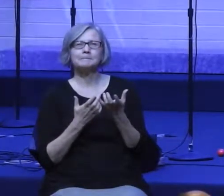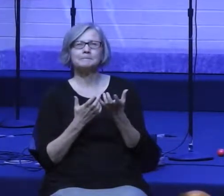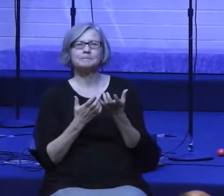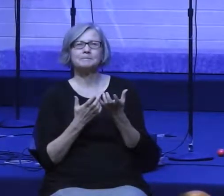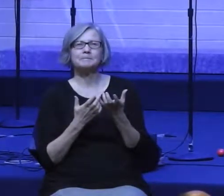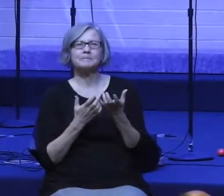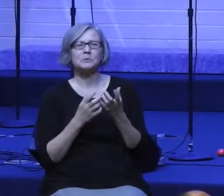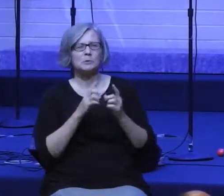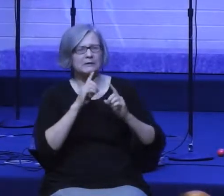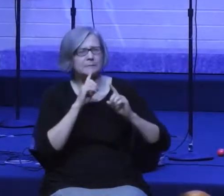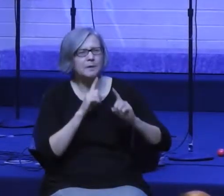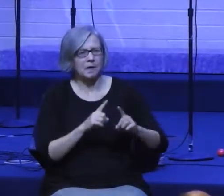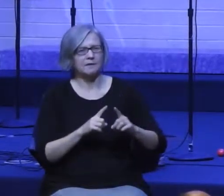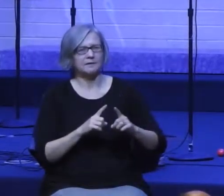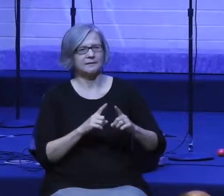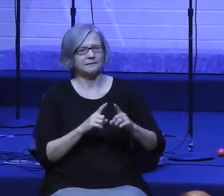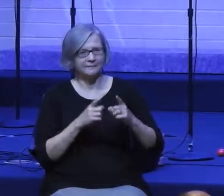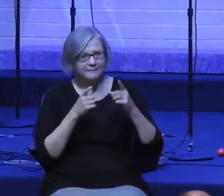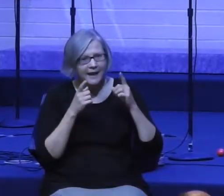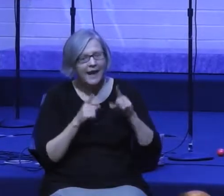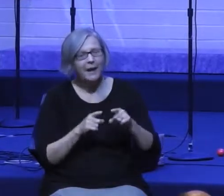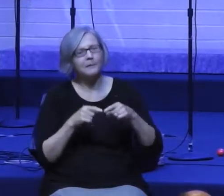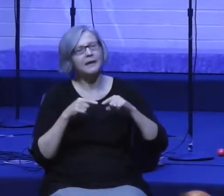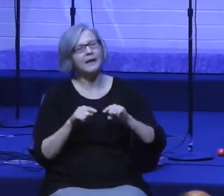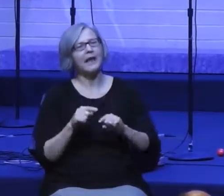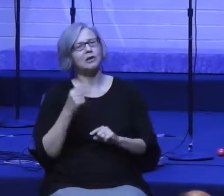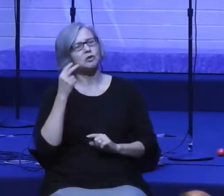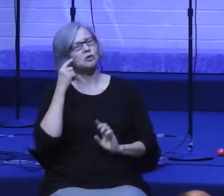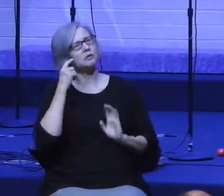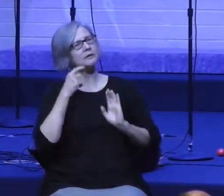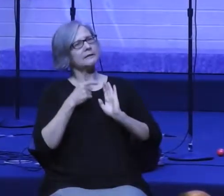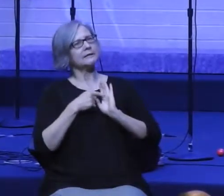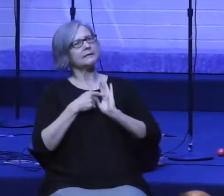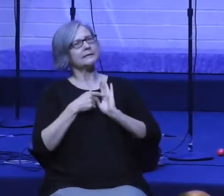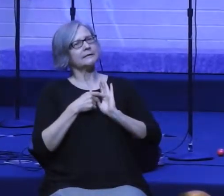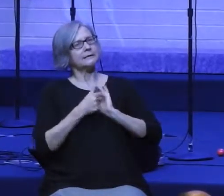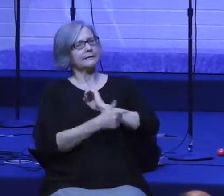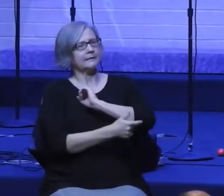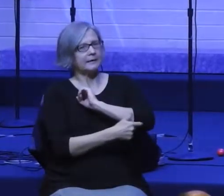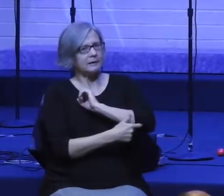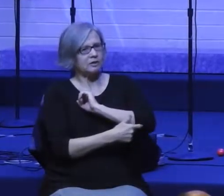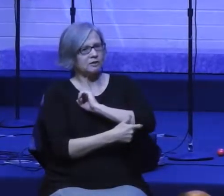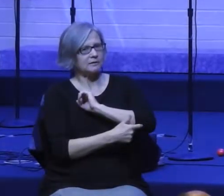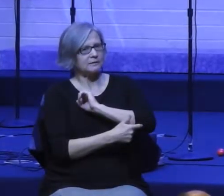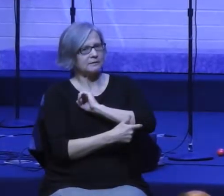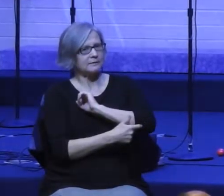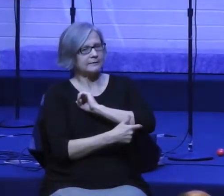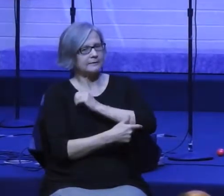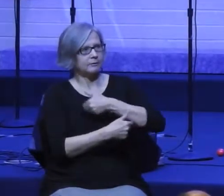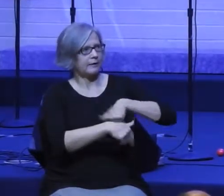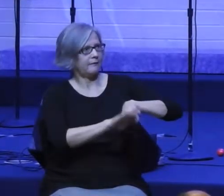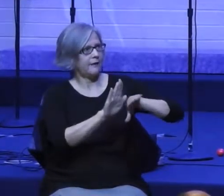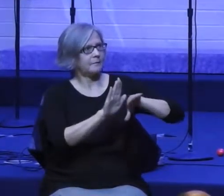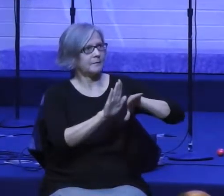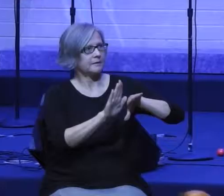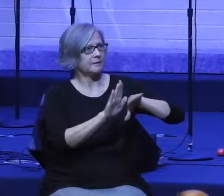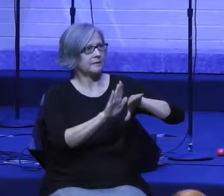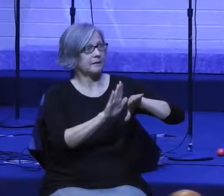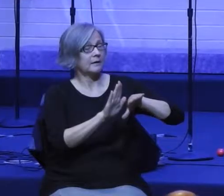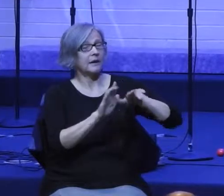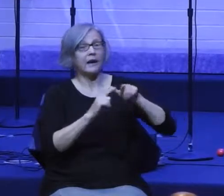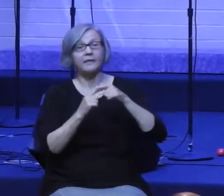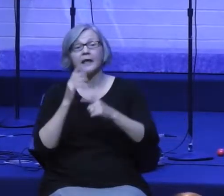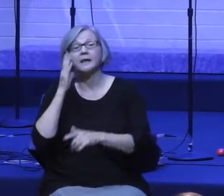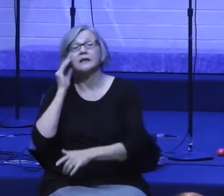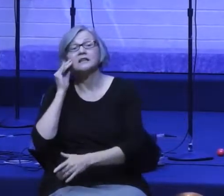this raw response that happens when we see the temptation to give up in others around us, and when we